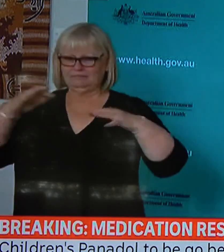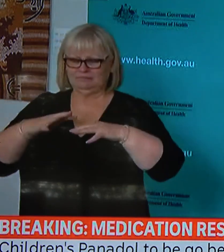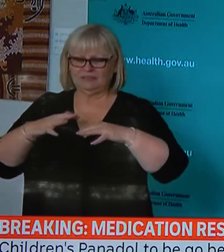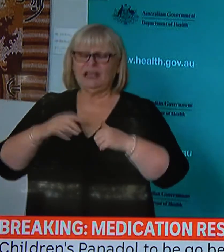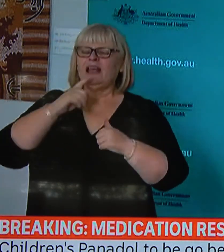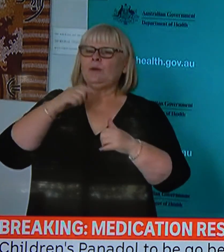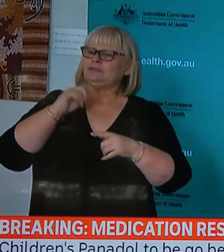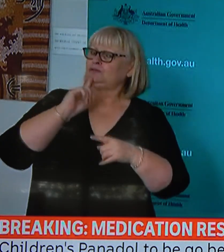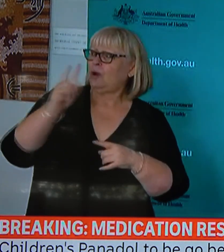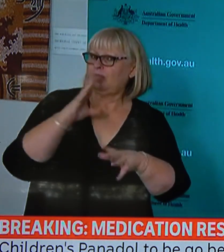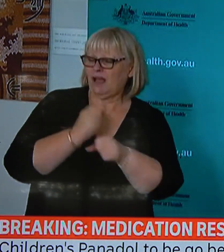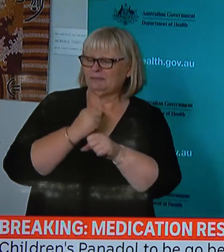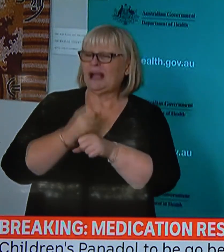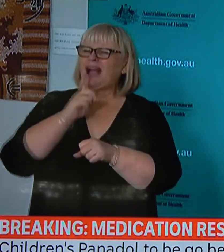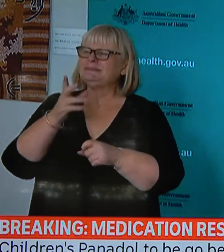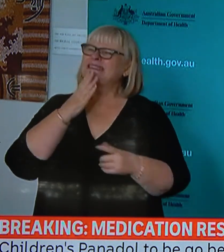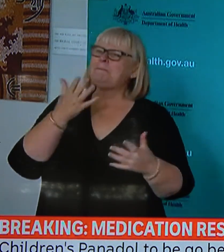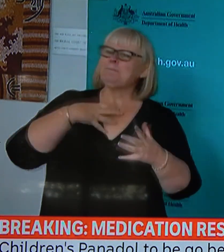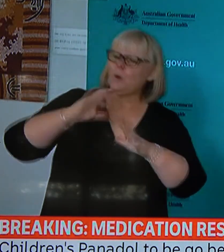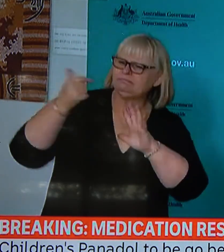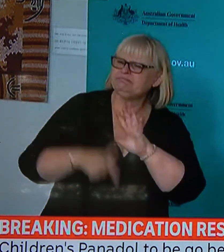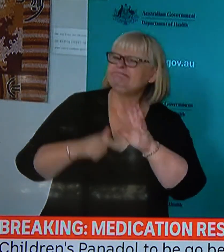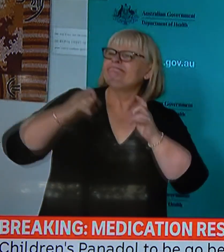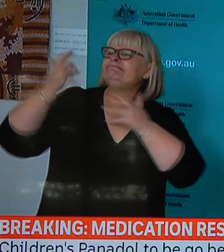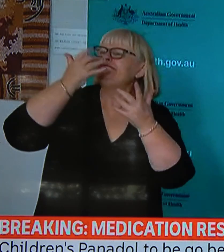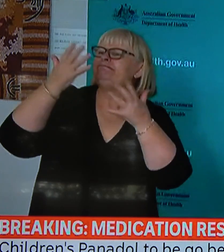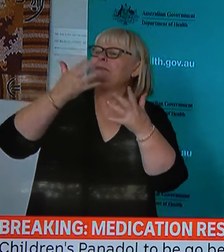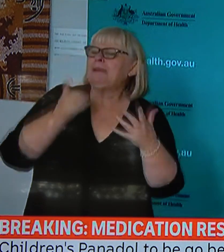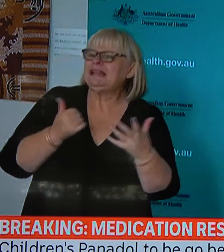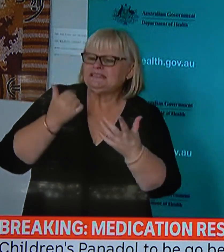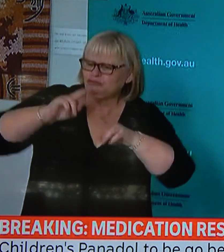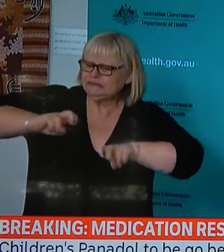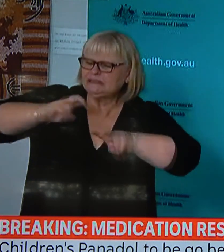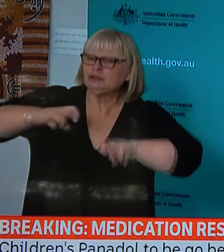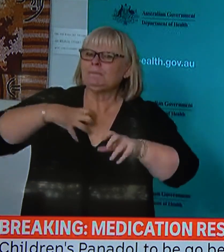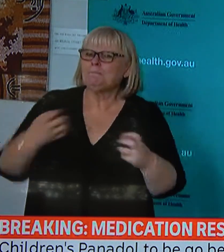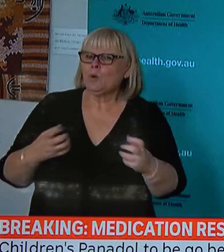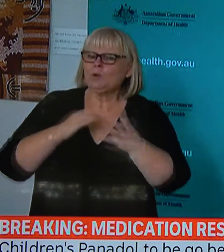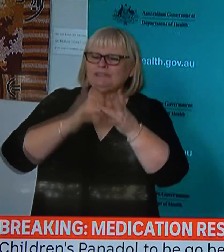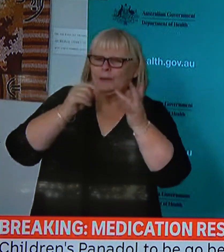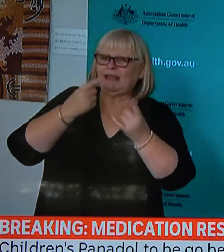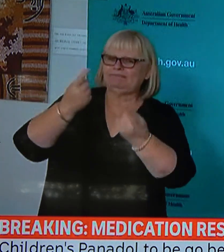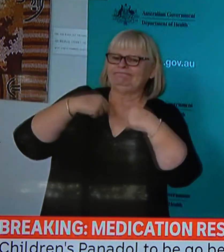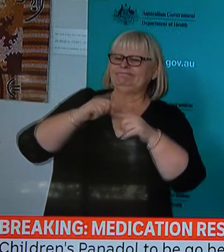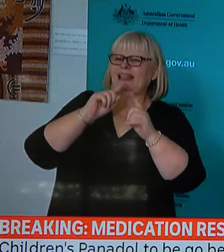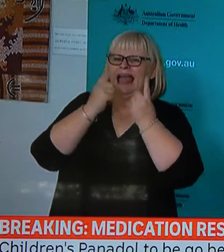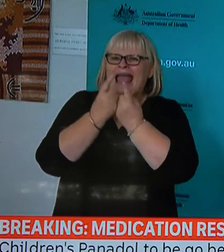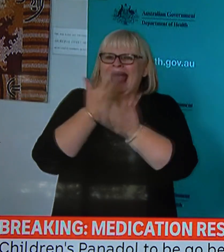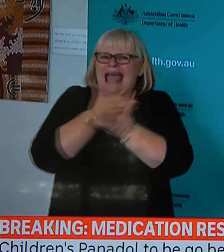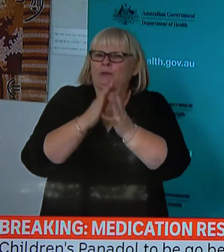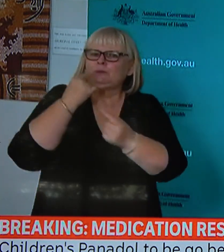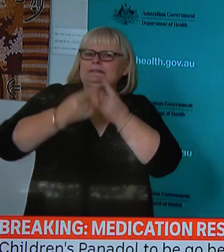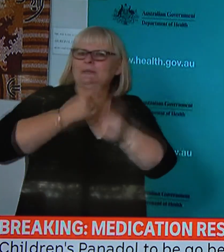go back and do more thinking, so we could give much more detailed information to internal venues and so